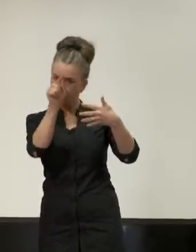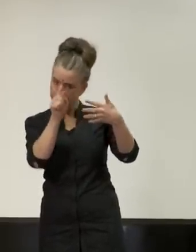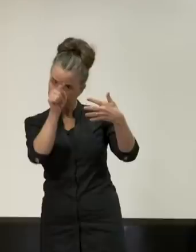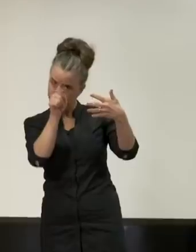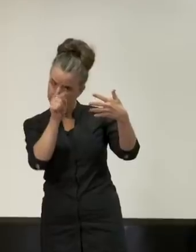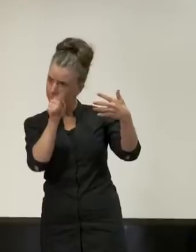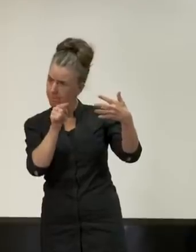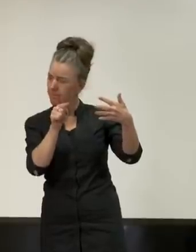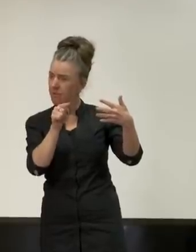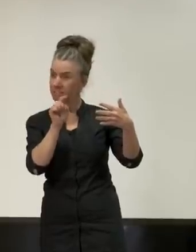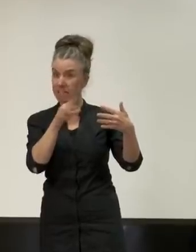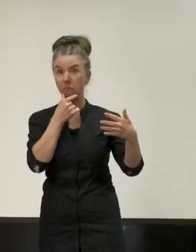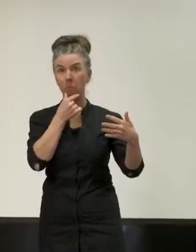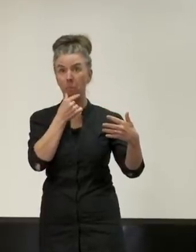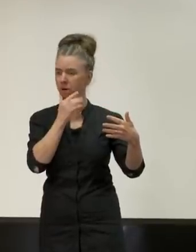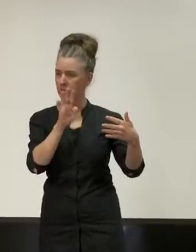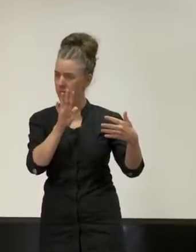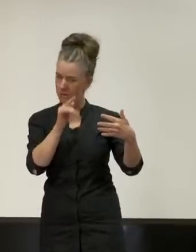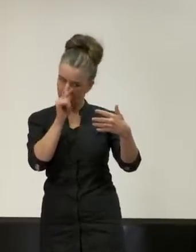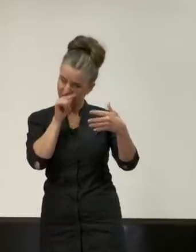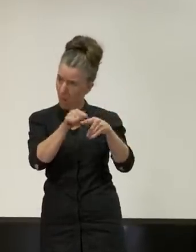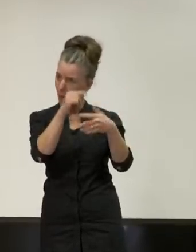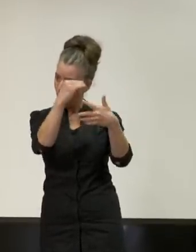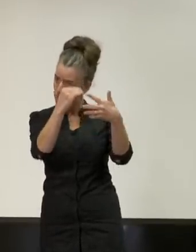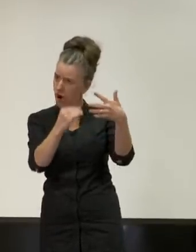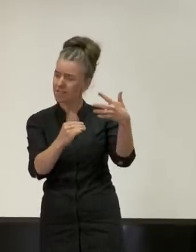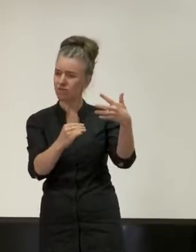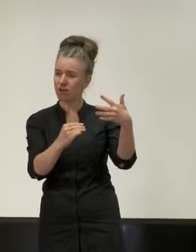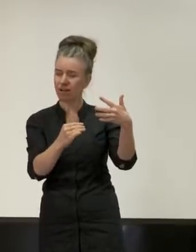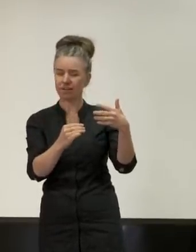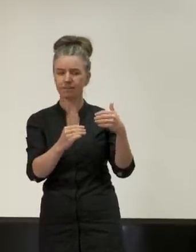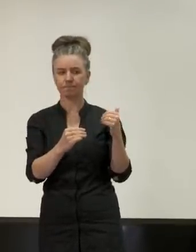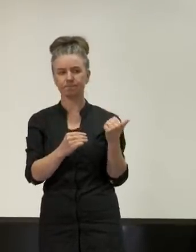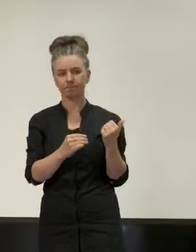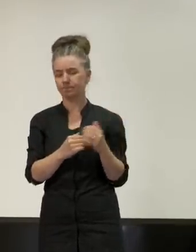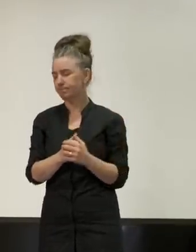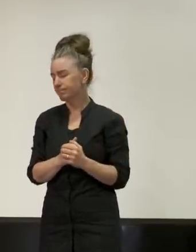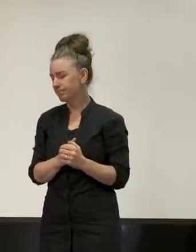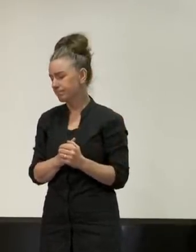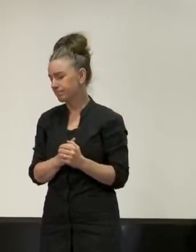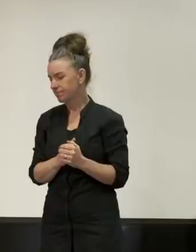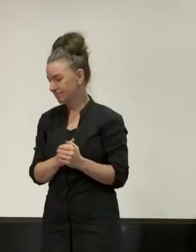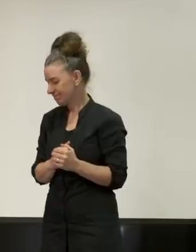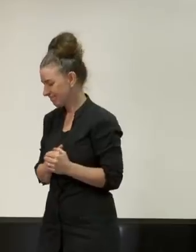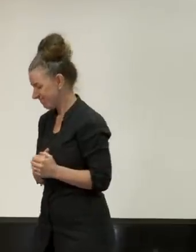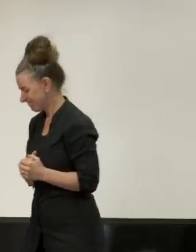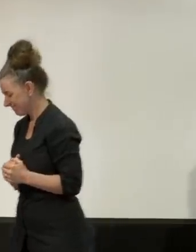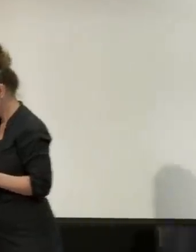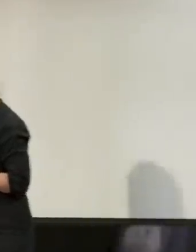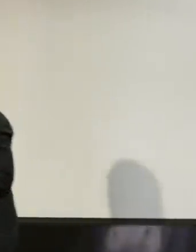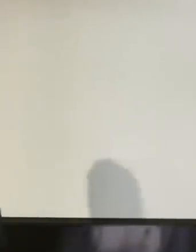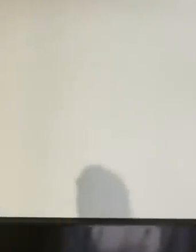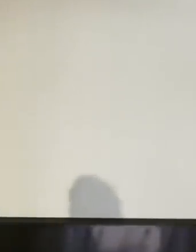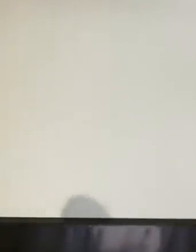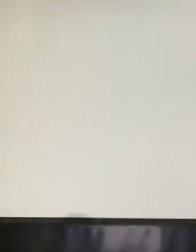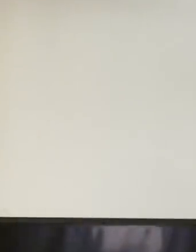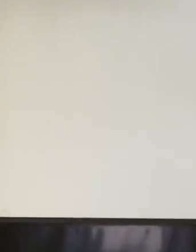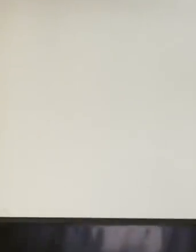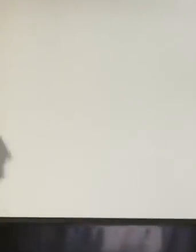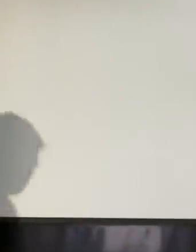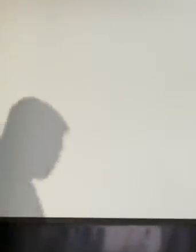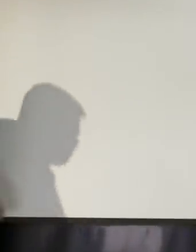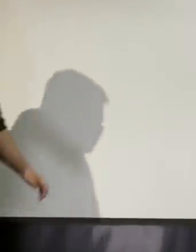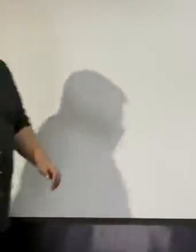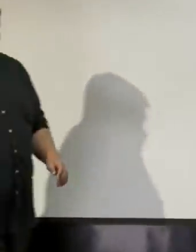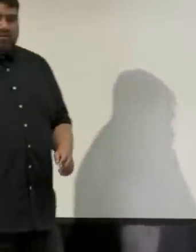to... Ben, if I could just finish. There is no issue there with sharing some of that criteria, but there is always a level of which you're having to